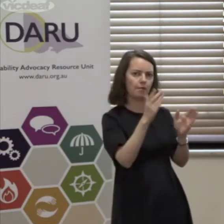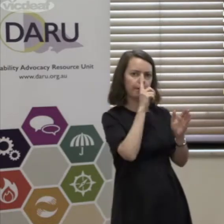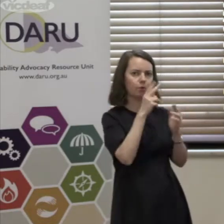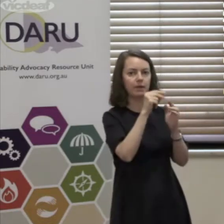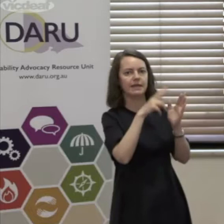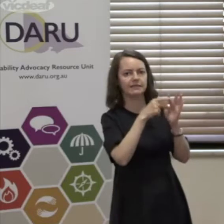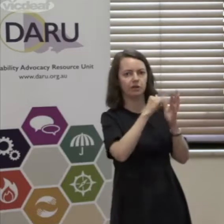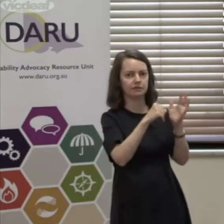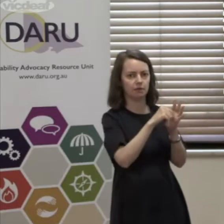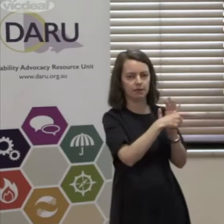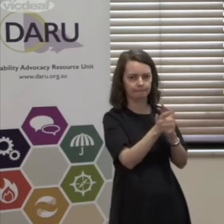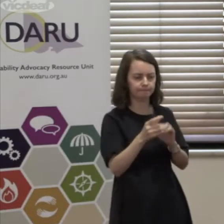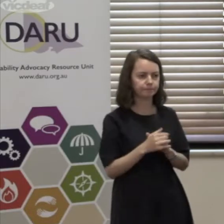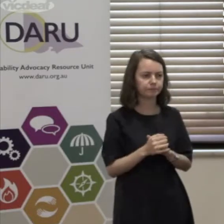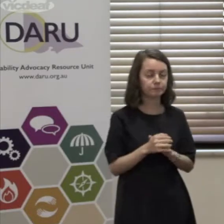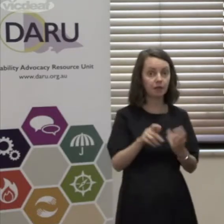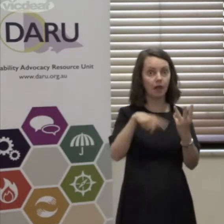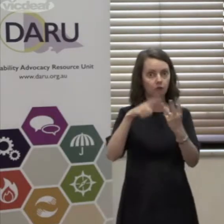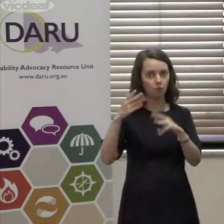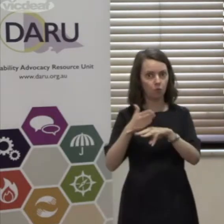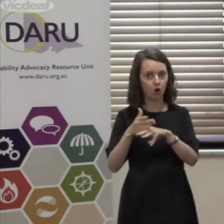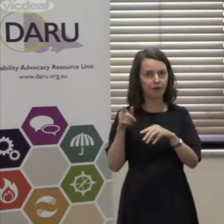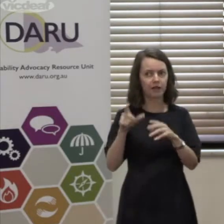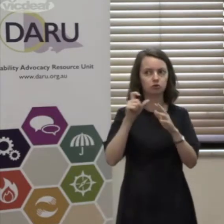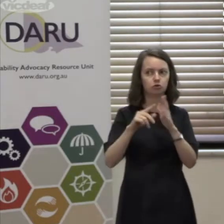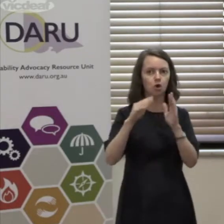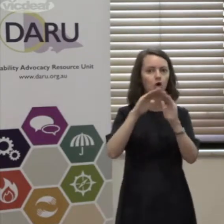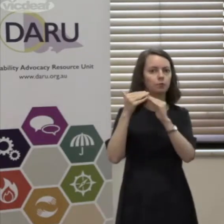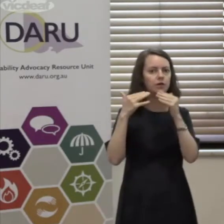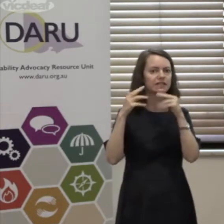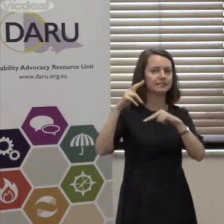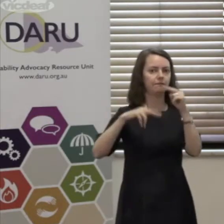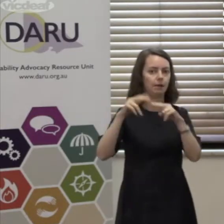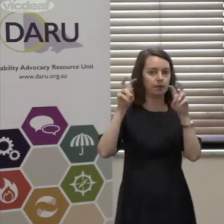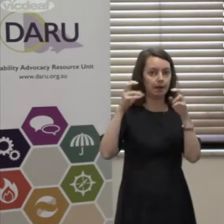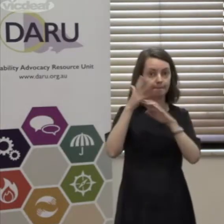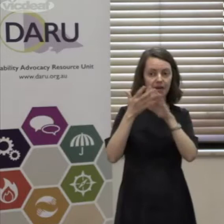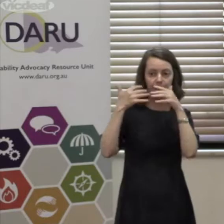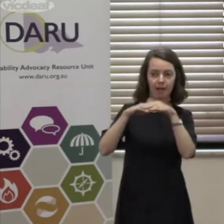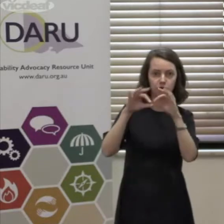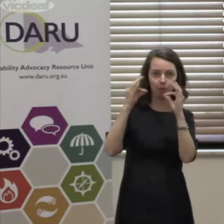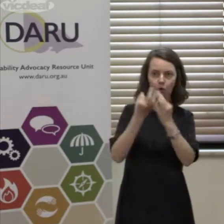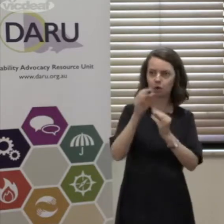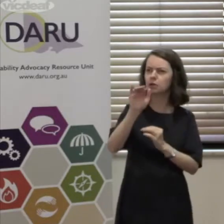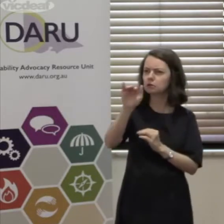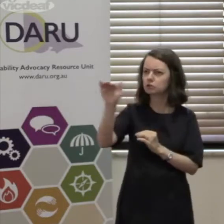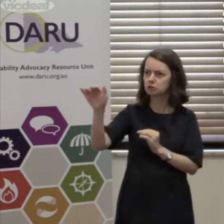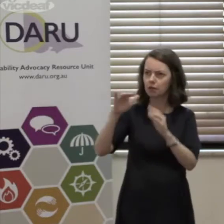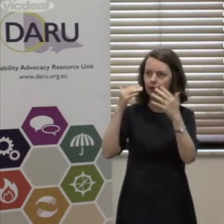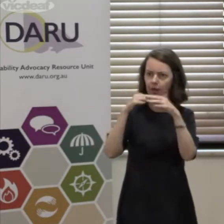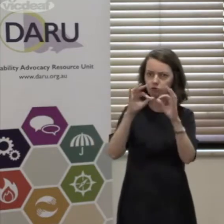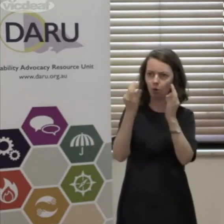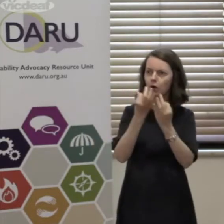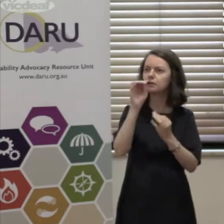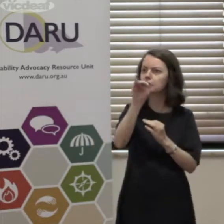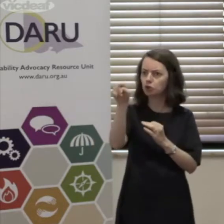do community development. So this is about helping the mainstream become more inclusive, working with community